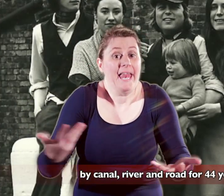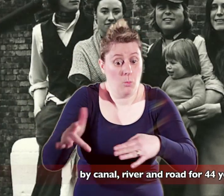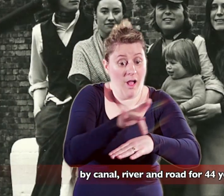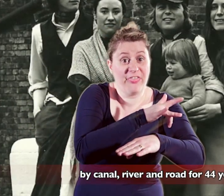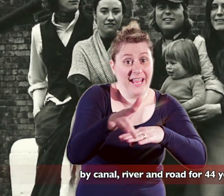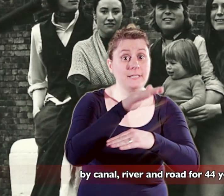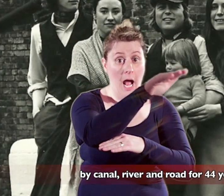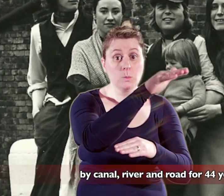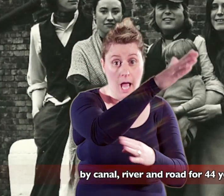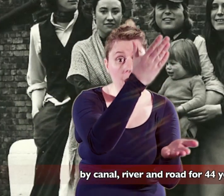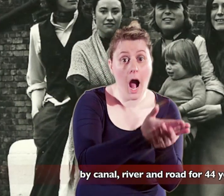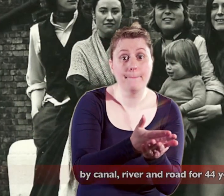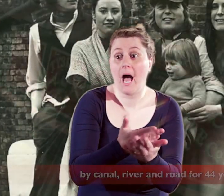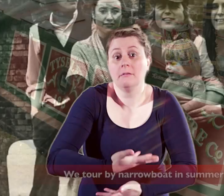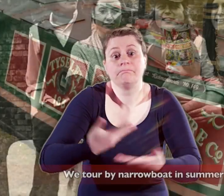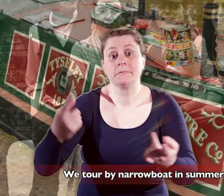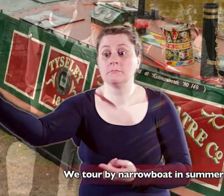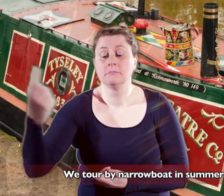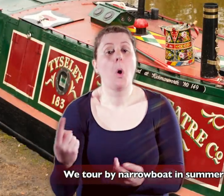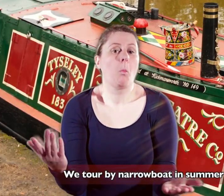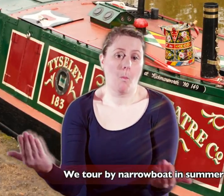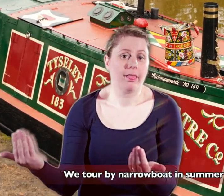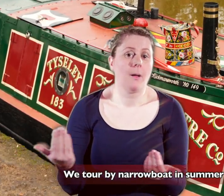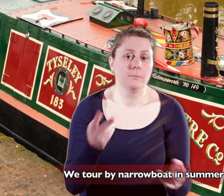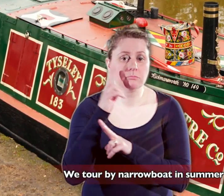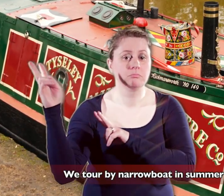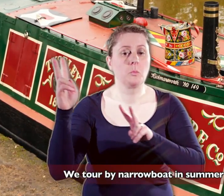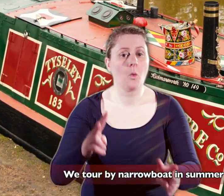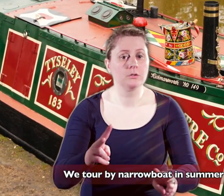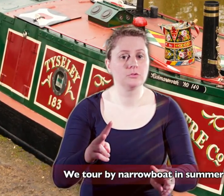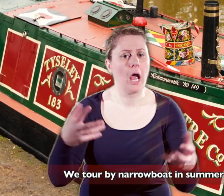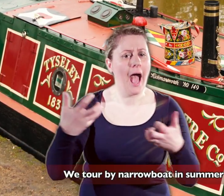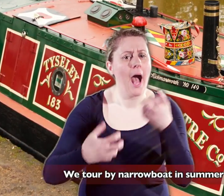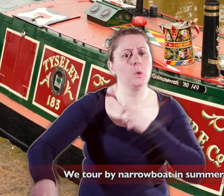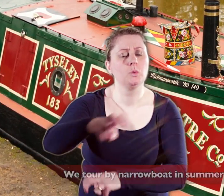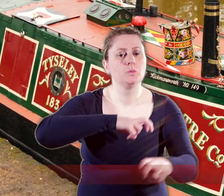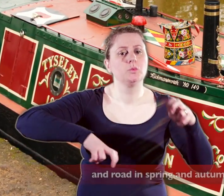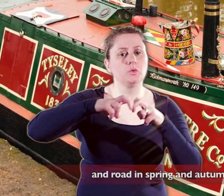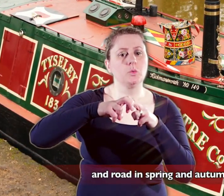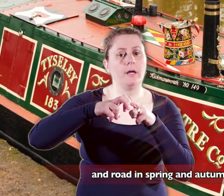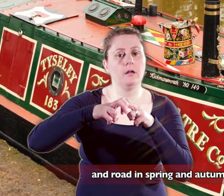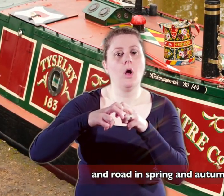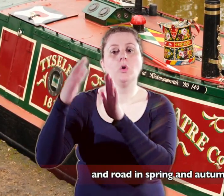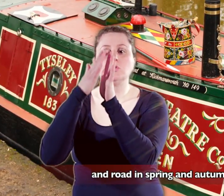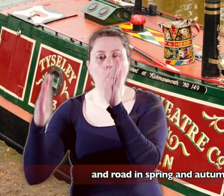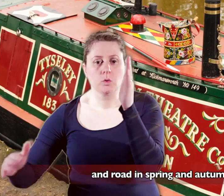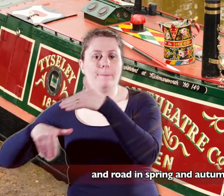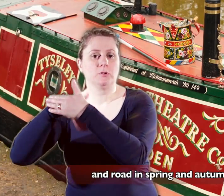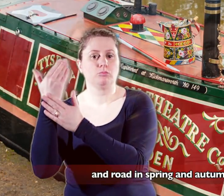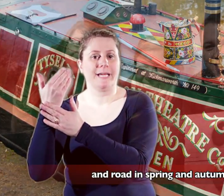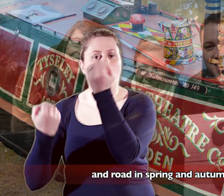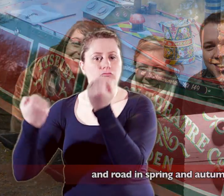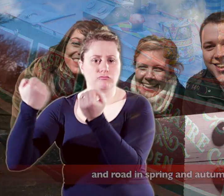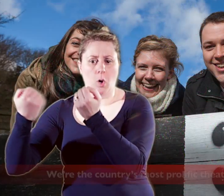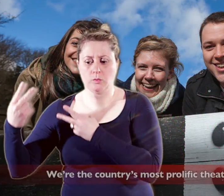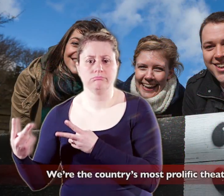road for 44 years. We tour by narrowboat in summer months and road in spring and